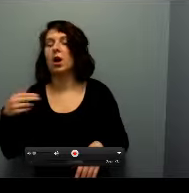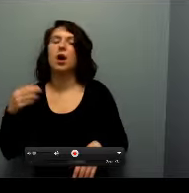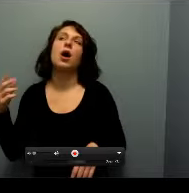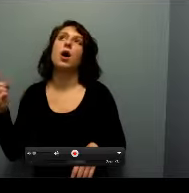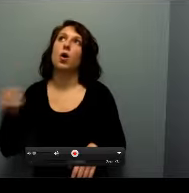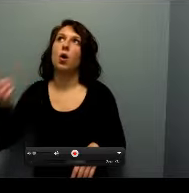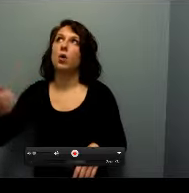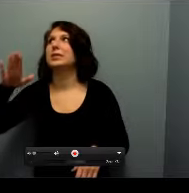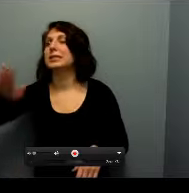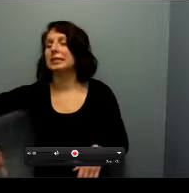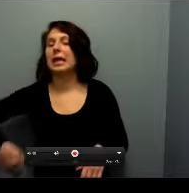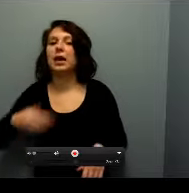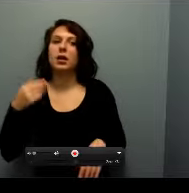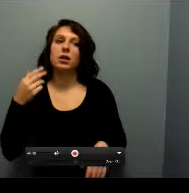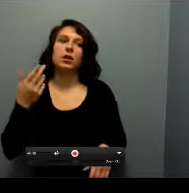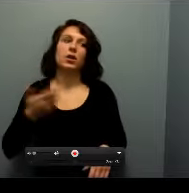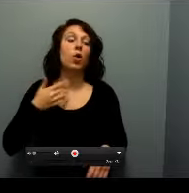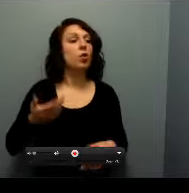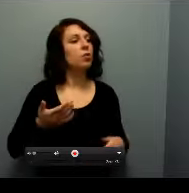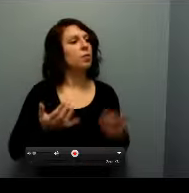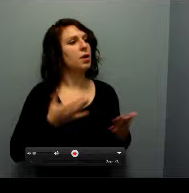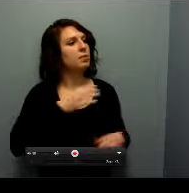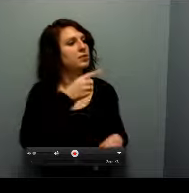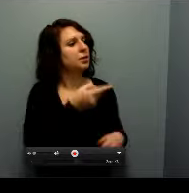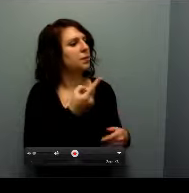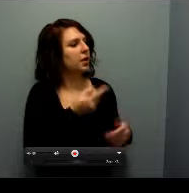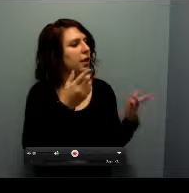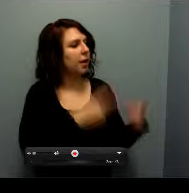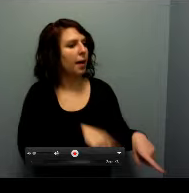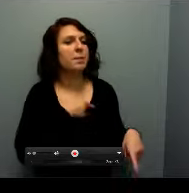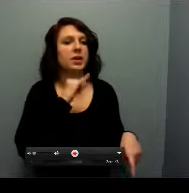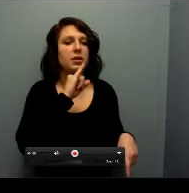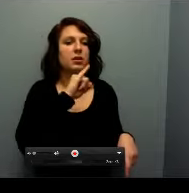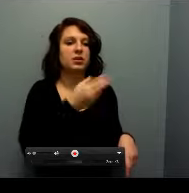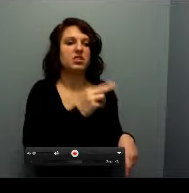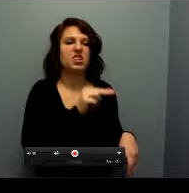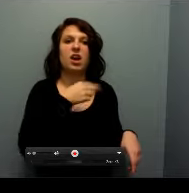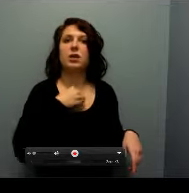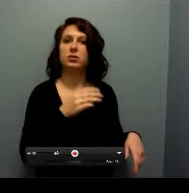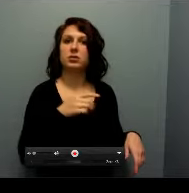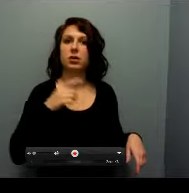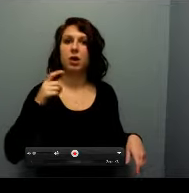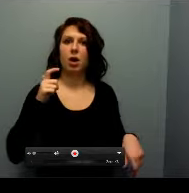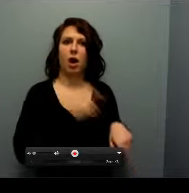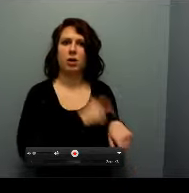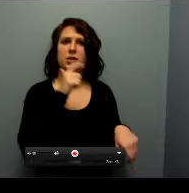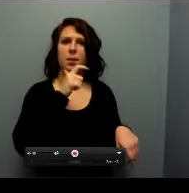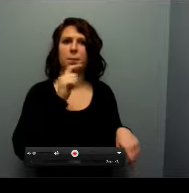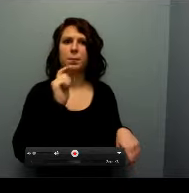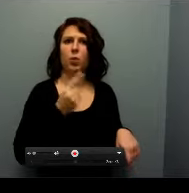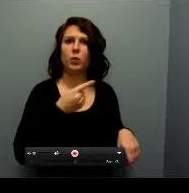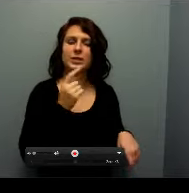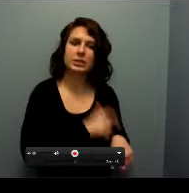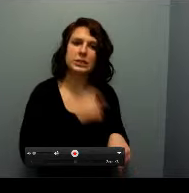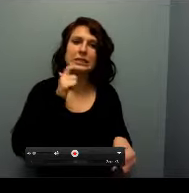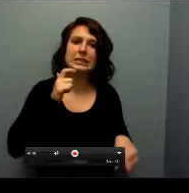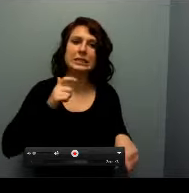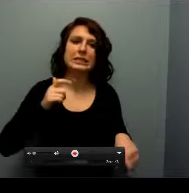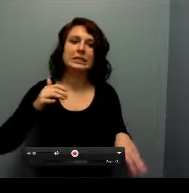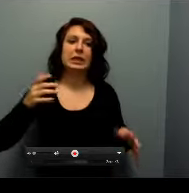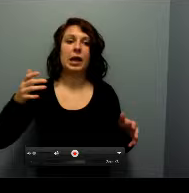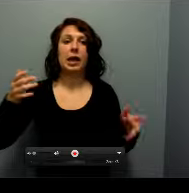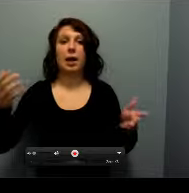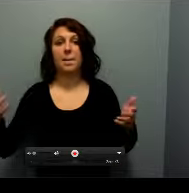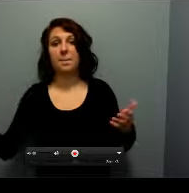So what is John really like? Now, it could be you have the attitude that, oh, John's always late, he's late again. But in